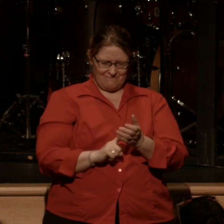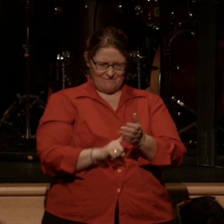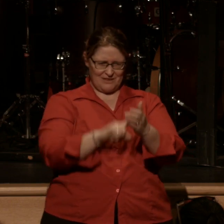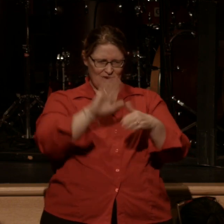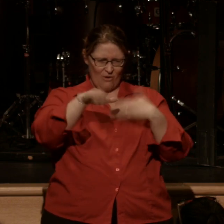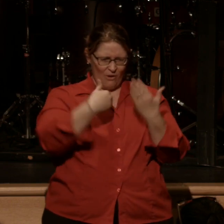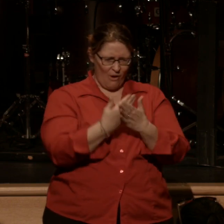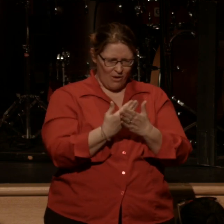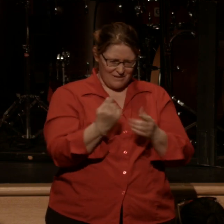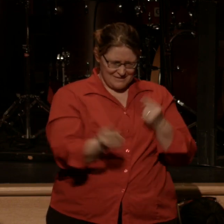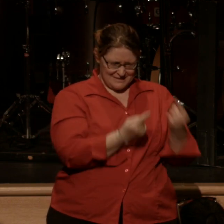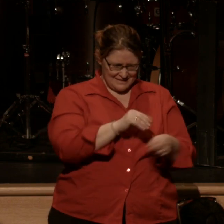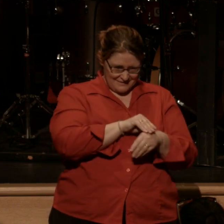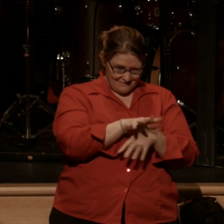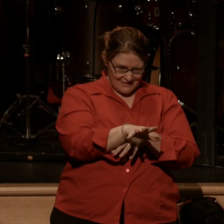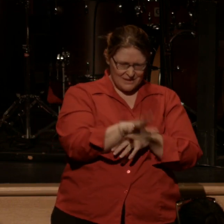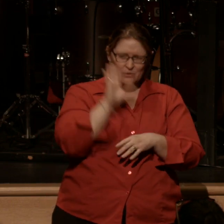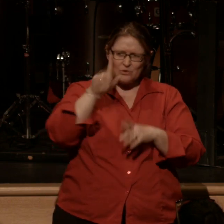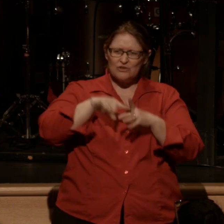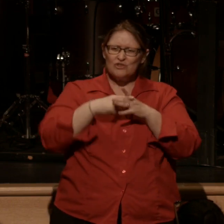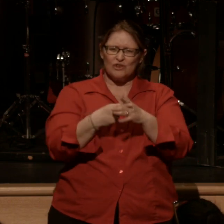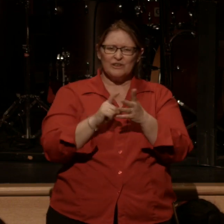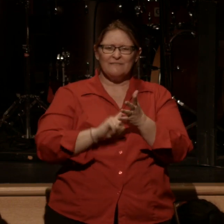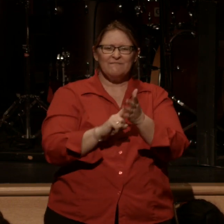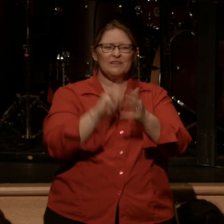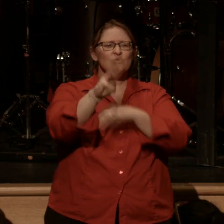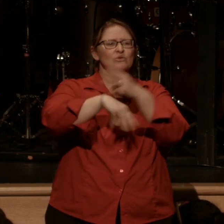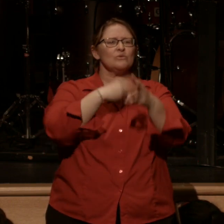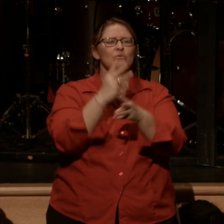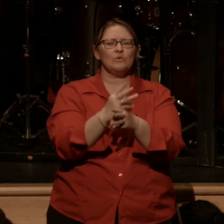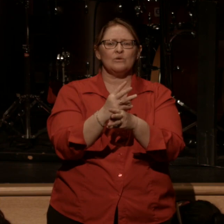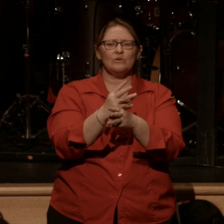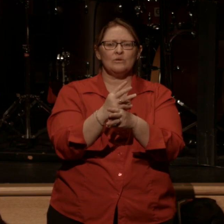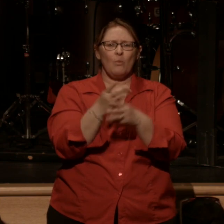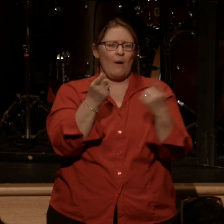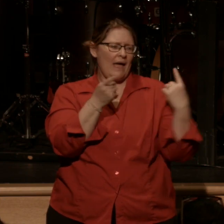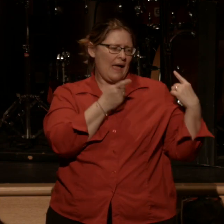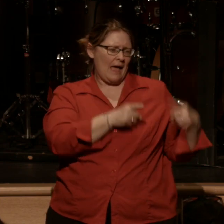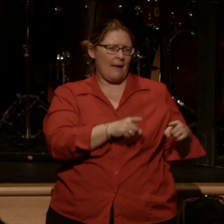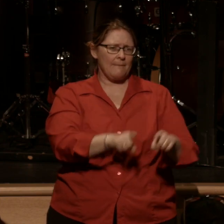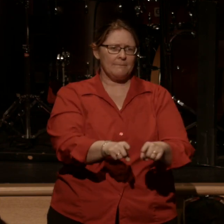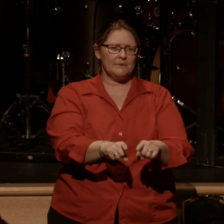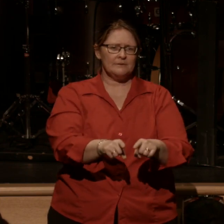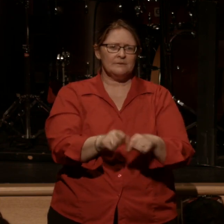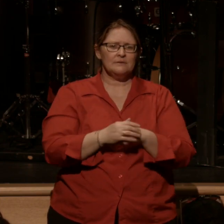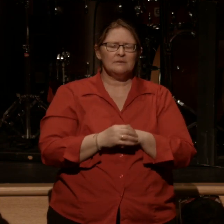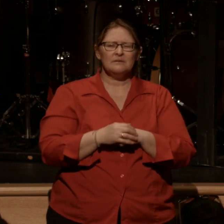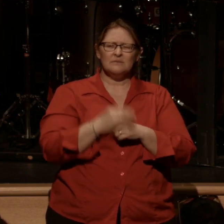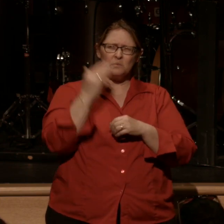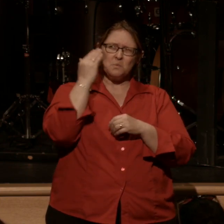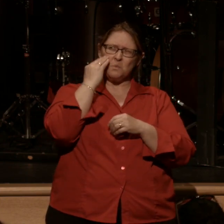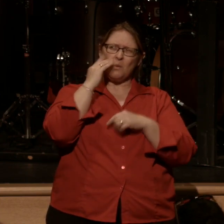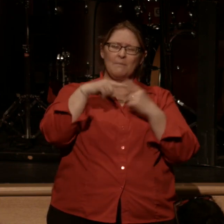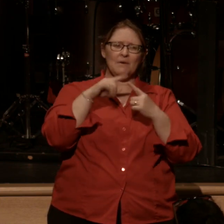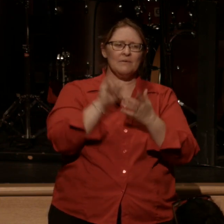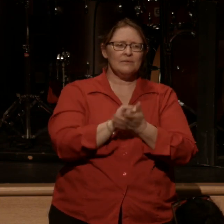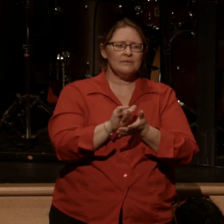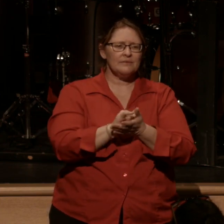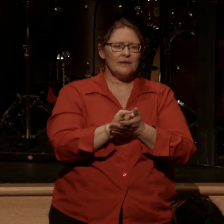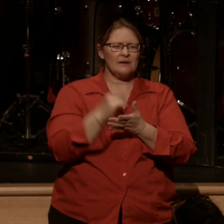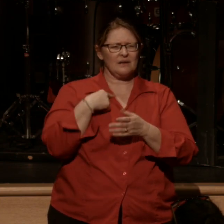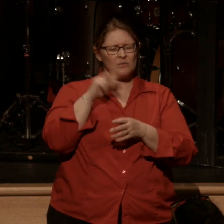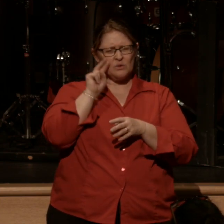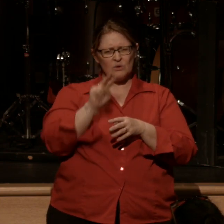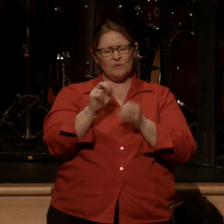of the effects of sin. He's going to begin to fix the world of what had happened. So be familiar with this. As I was looking with